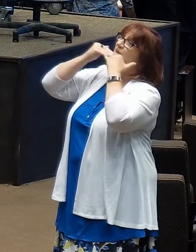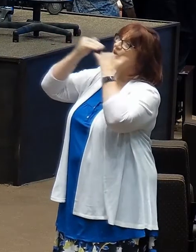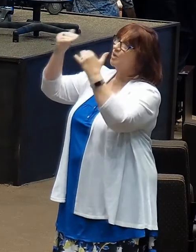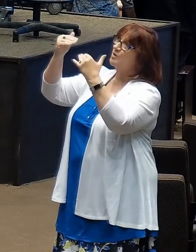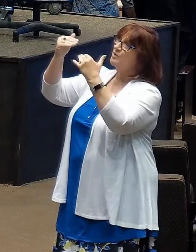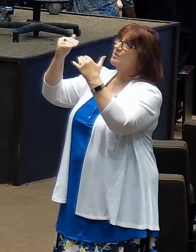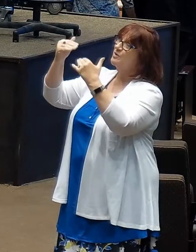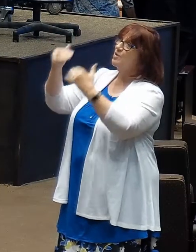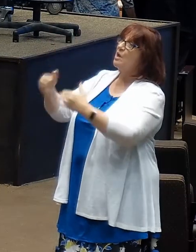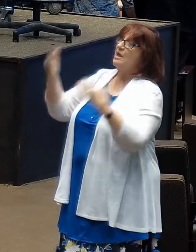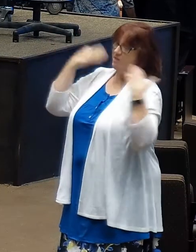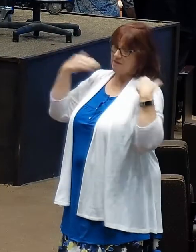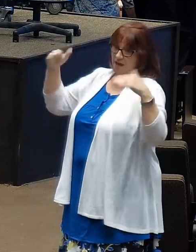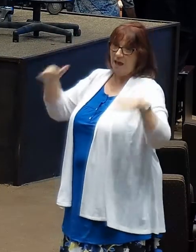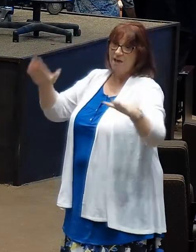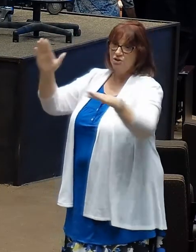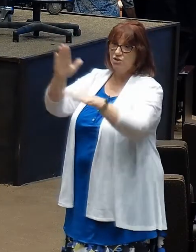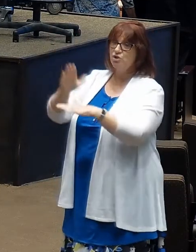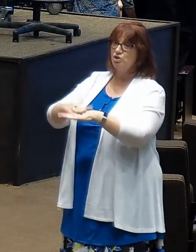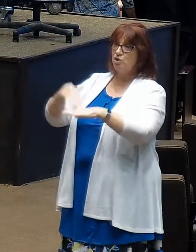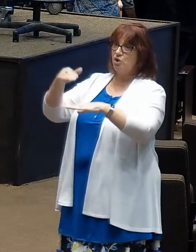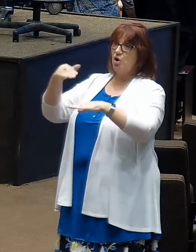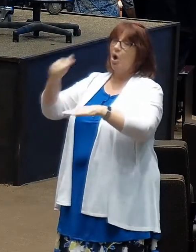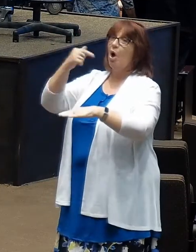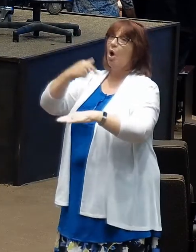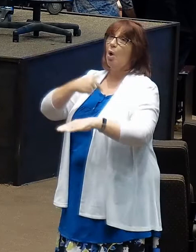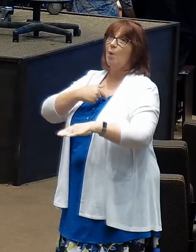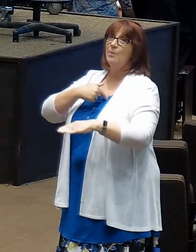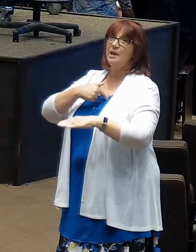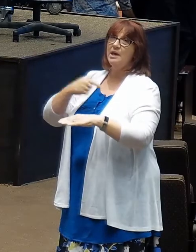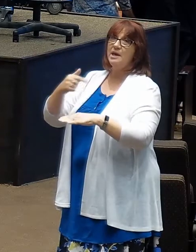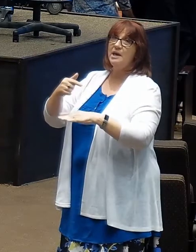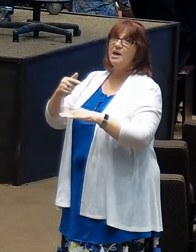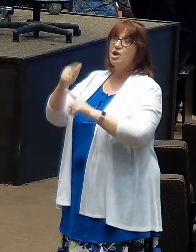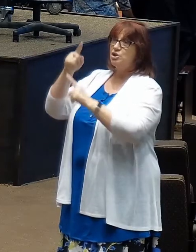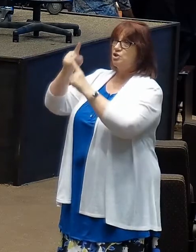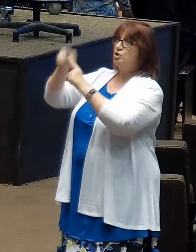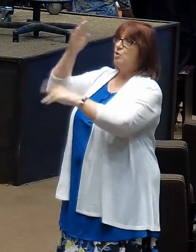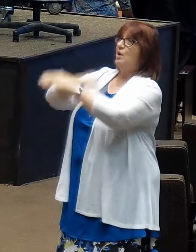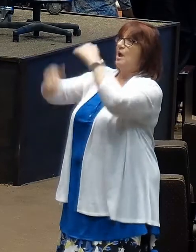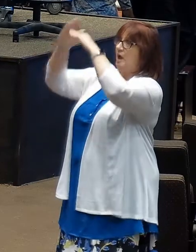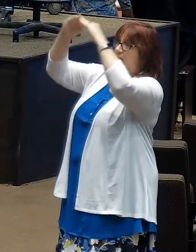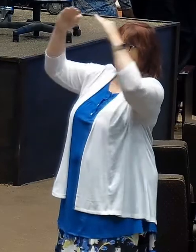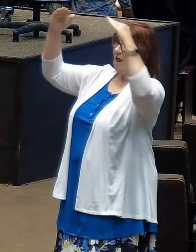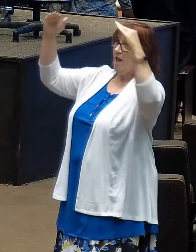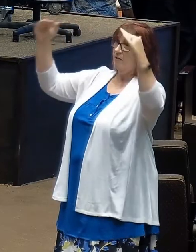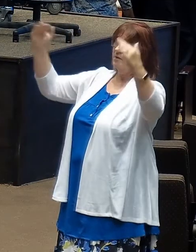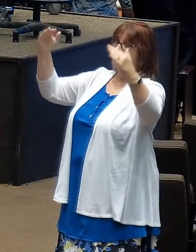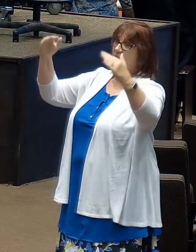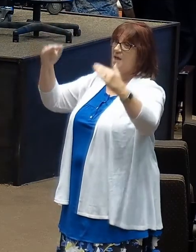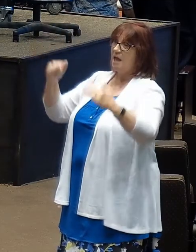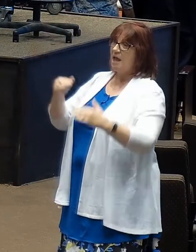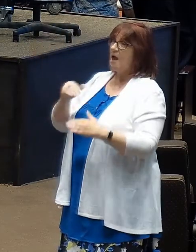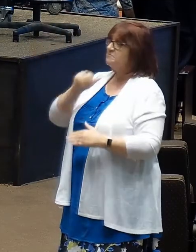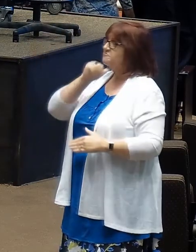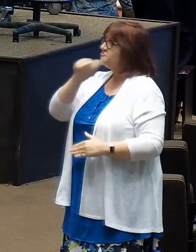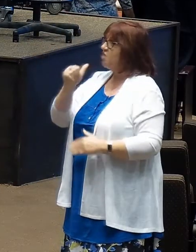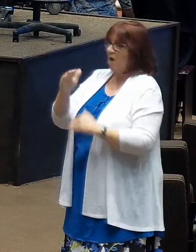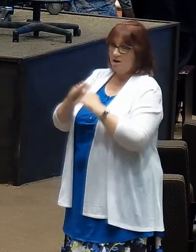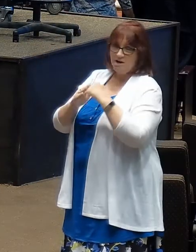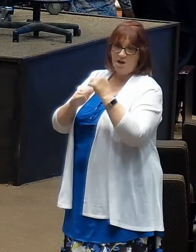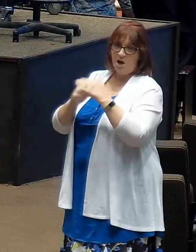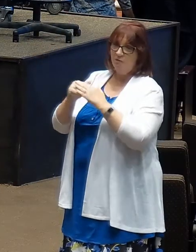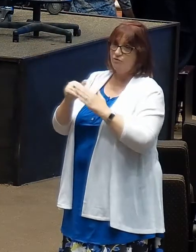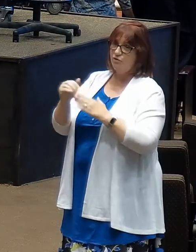angels beckon me from heaven's open door. And I can't feel at home in this